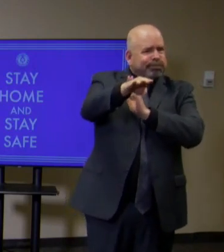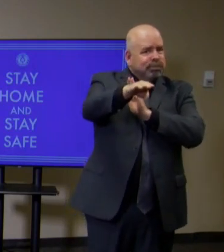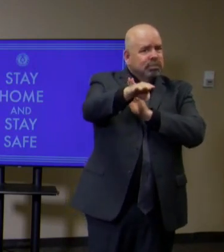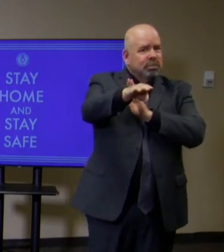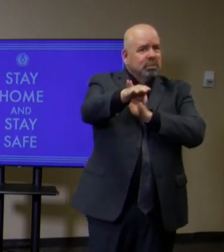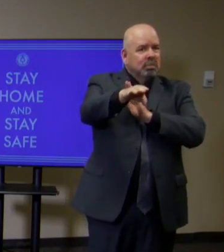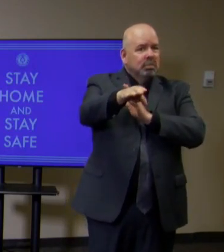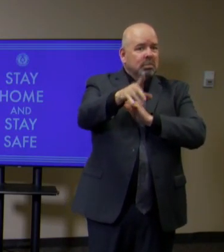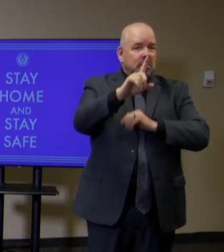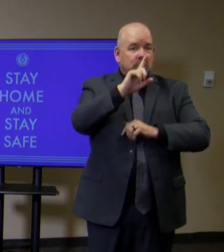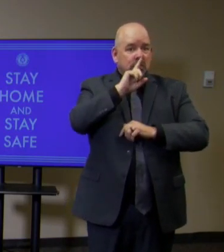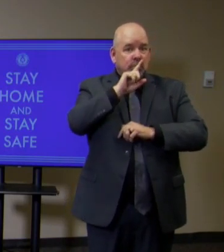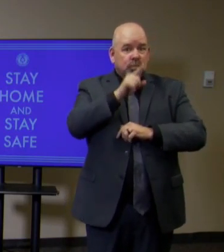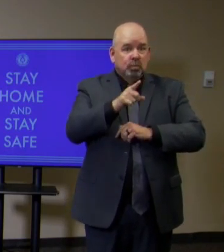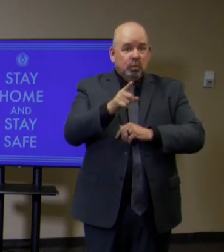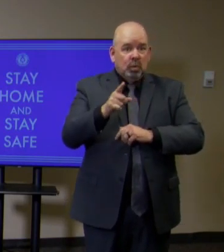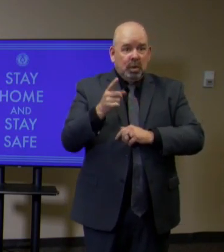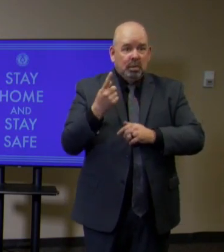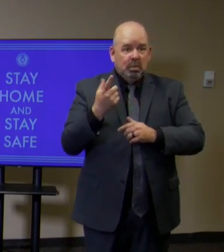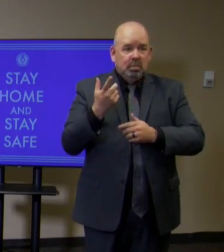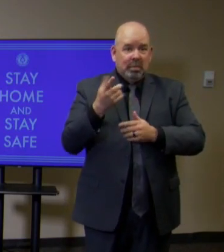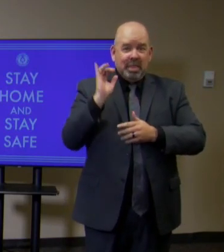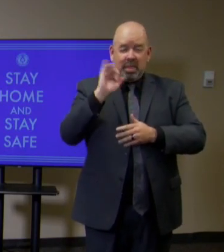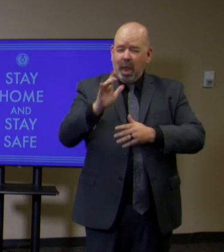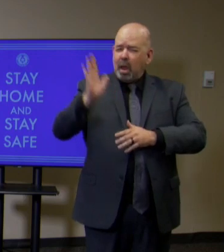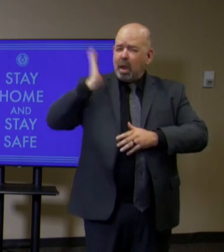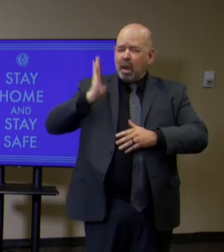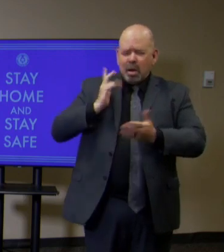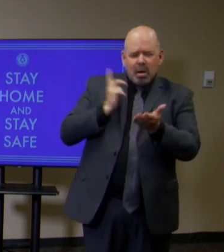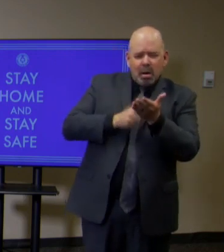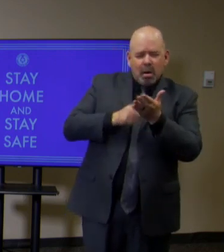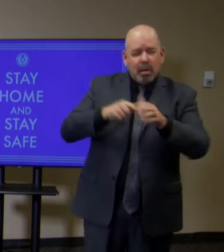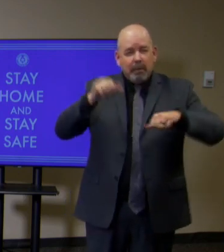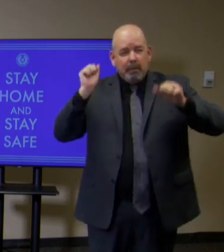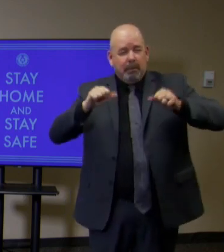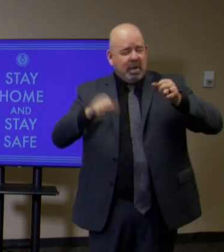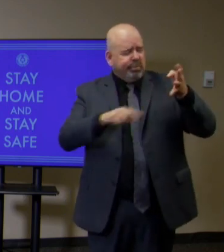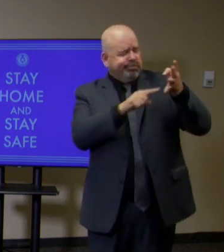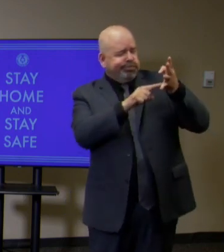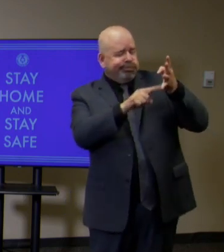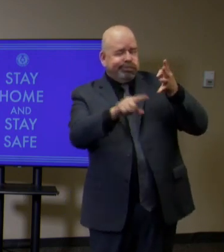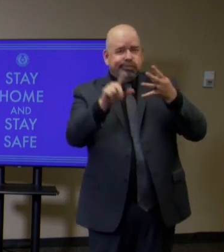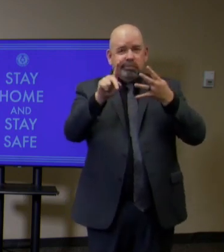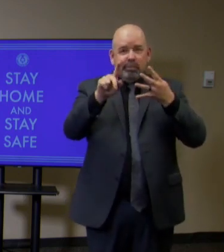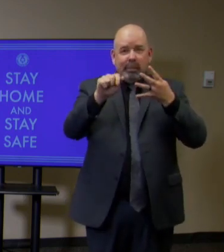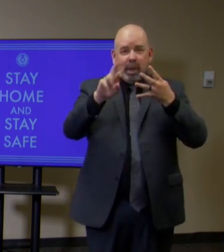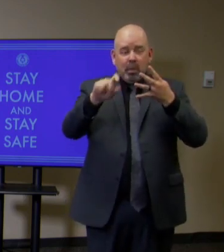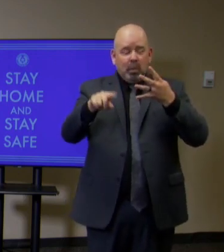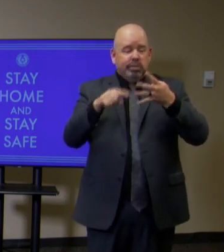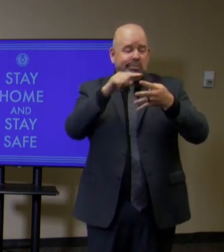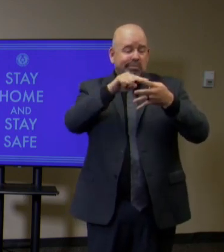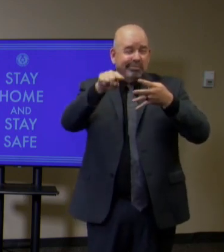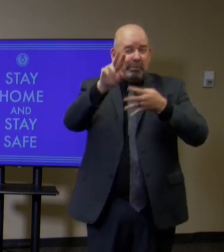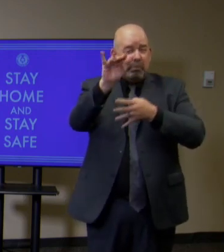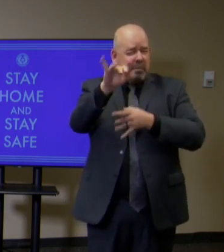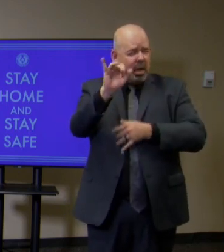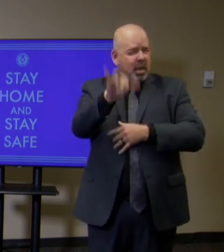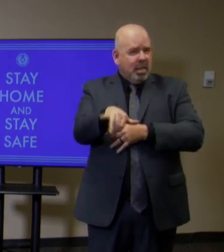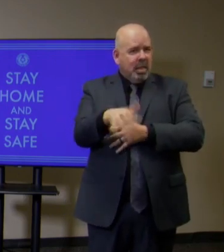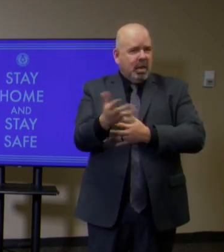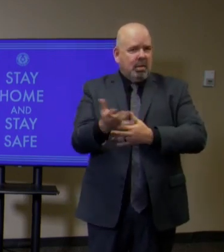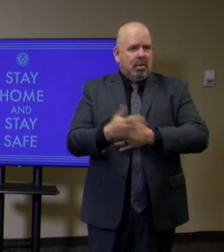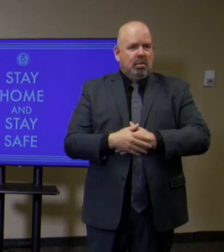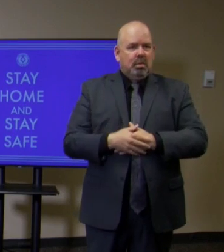April. So that takes our cases up to about 6,800, well, 6,837 cases. We lost 6